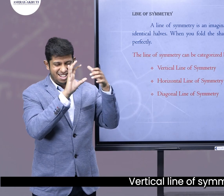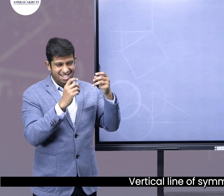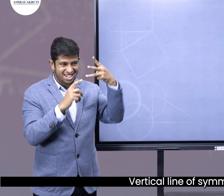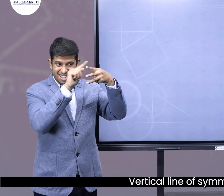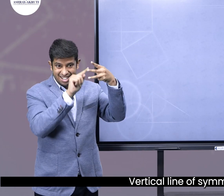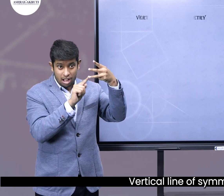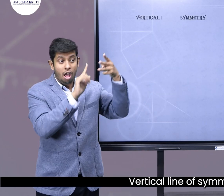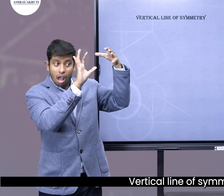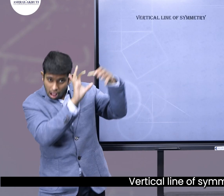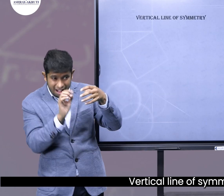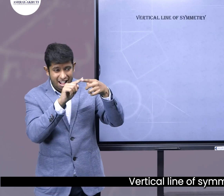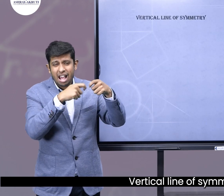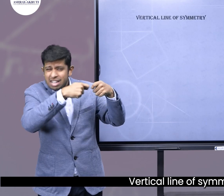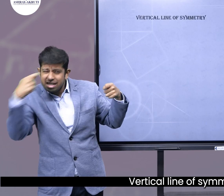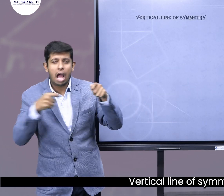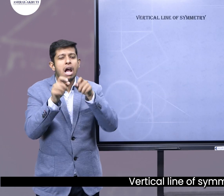vertical line of symmetry.